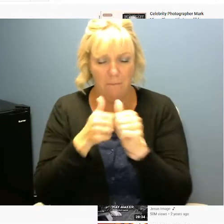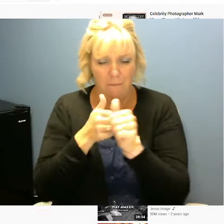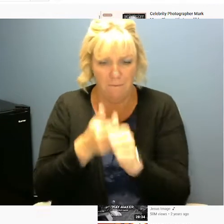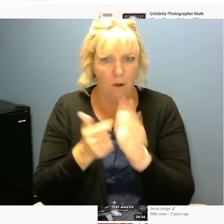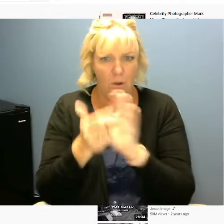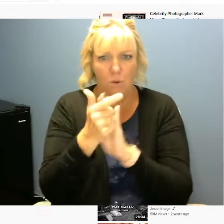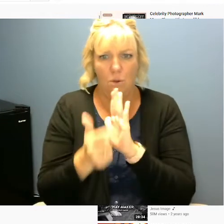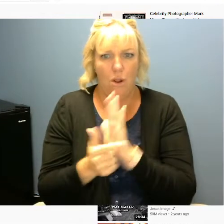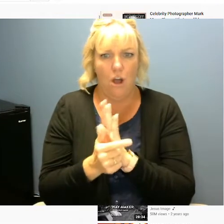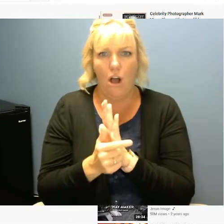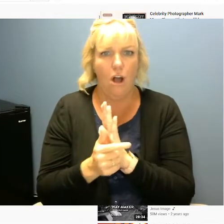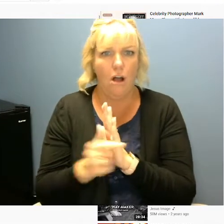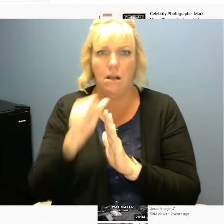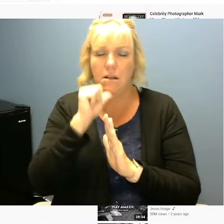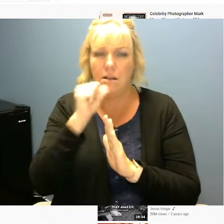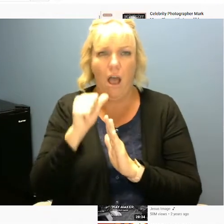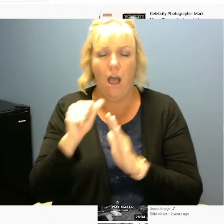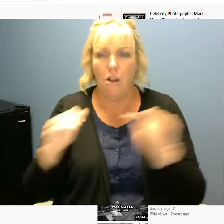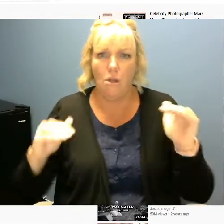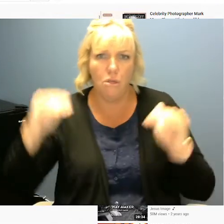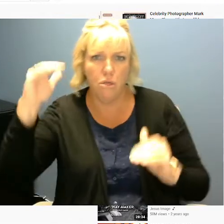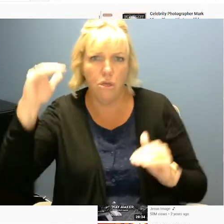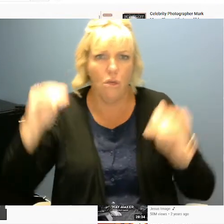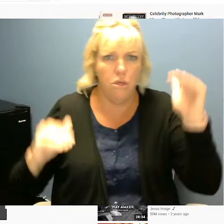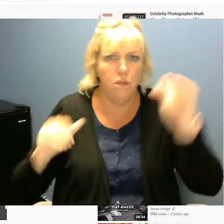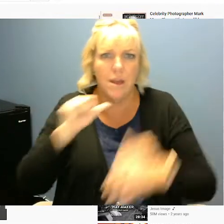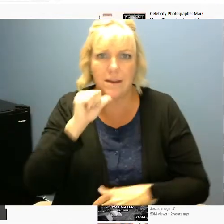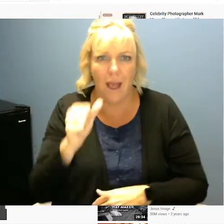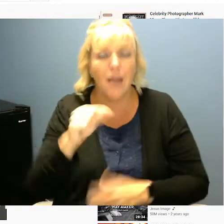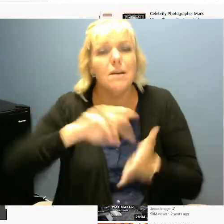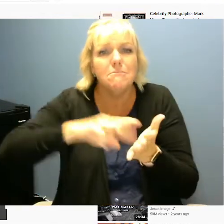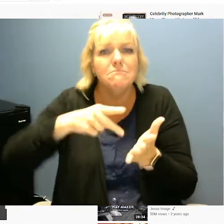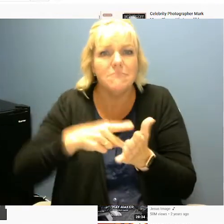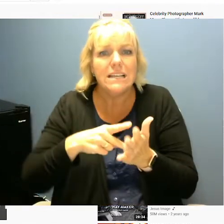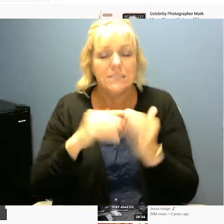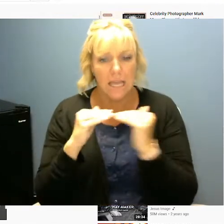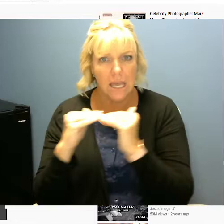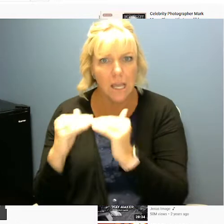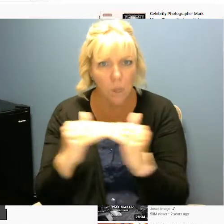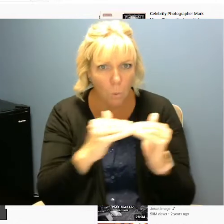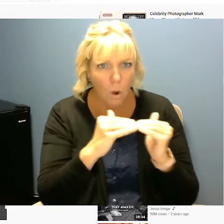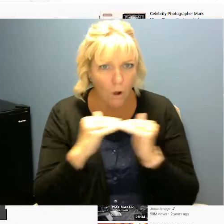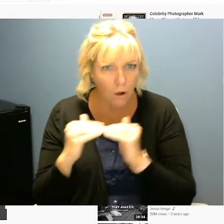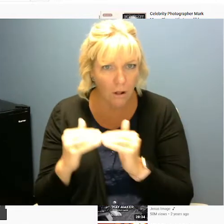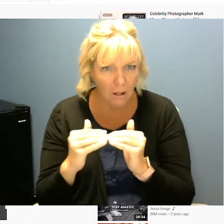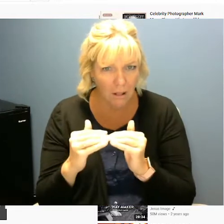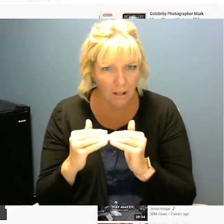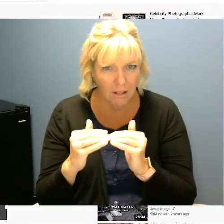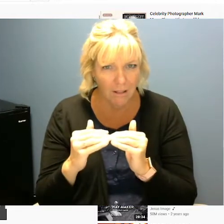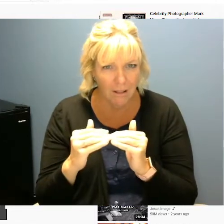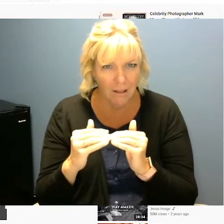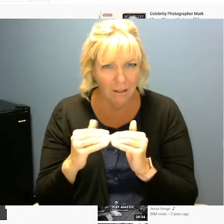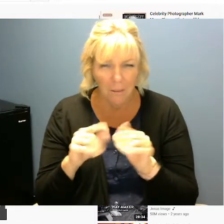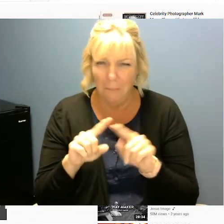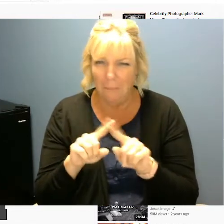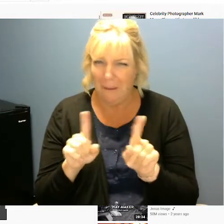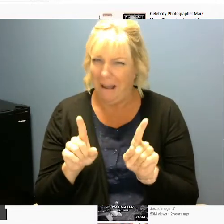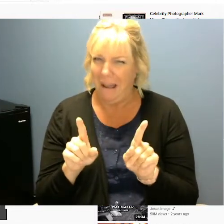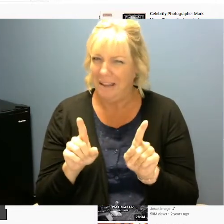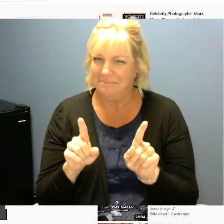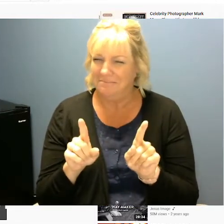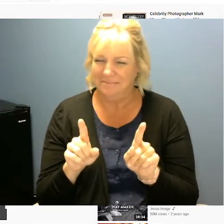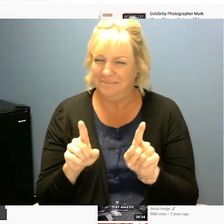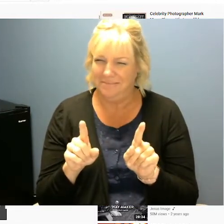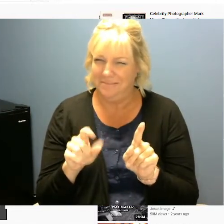another without partiality or delay. That's saying that we're all going to be treated equally under the law. That's a pretty